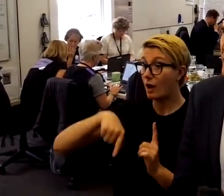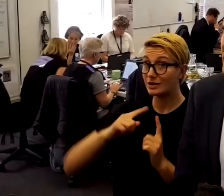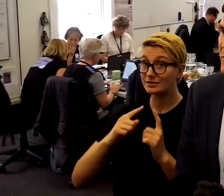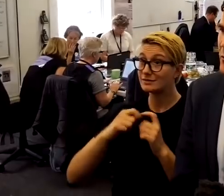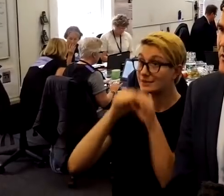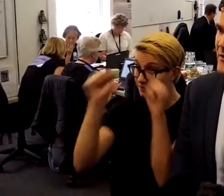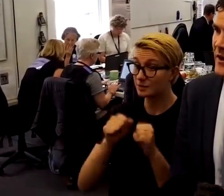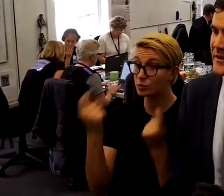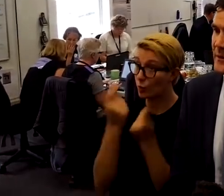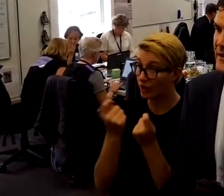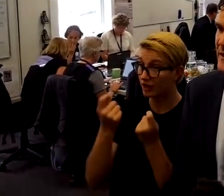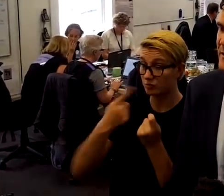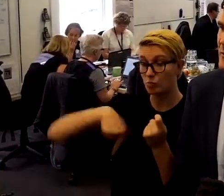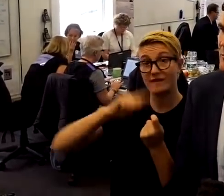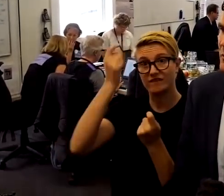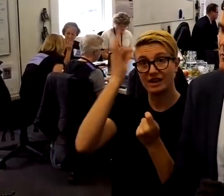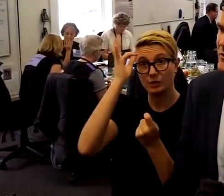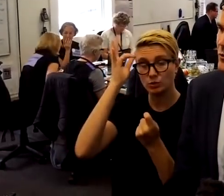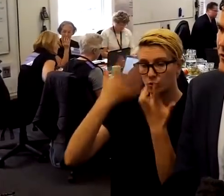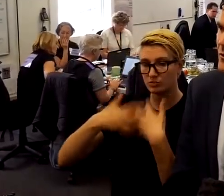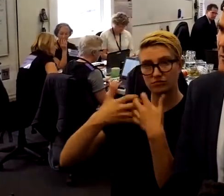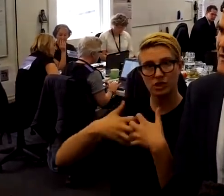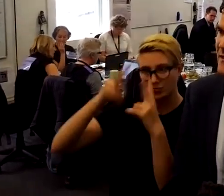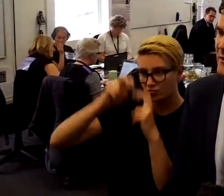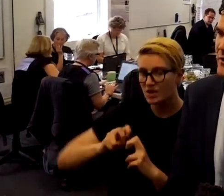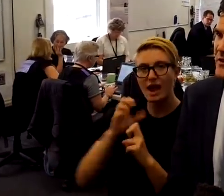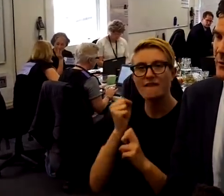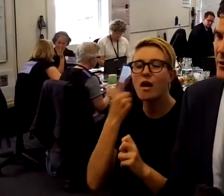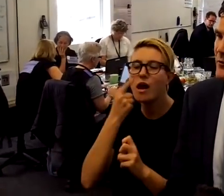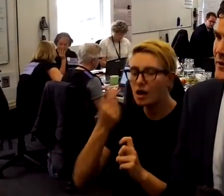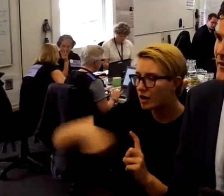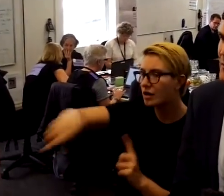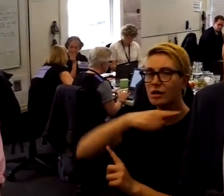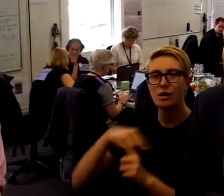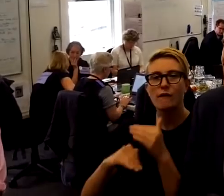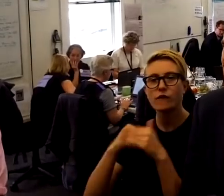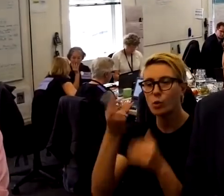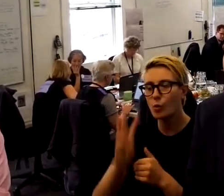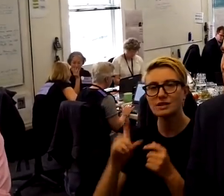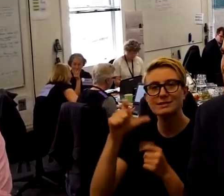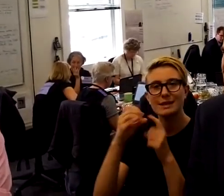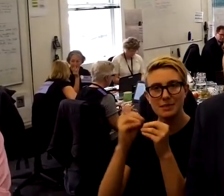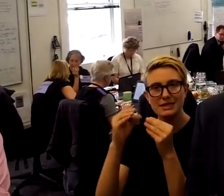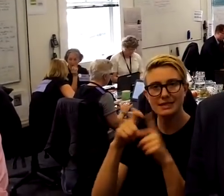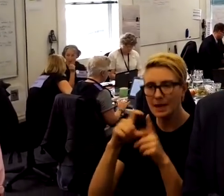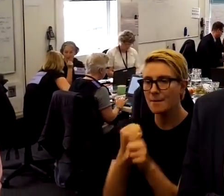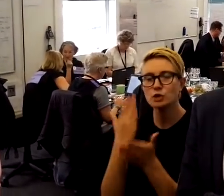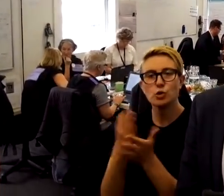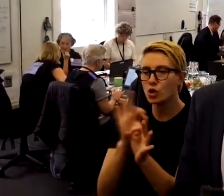full assessment throughout the entire CBD to ensure there's no public safety risk, and we're confident there's no public safety risk around any of these